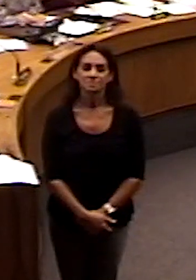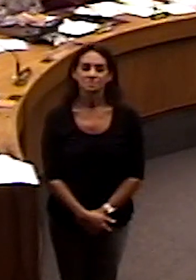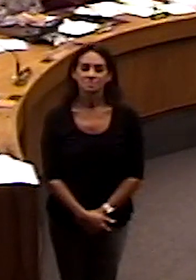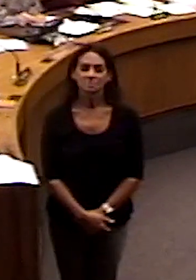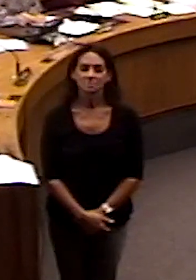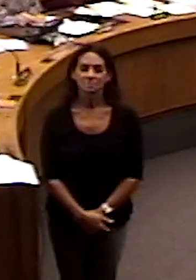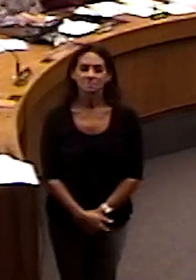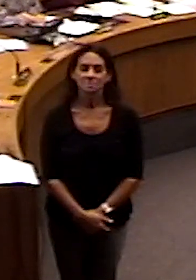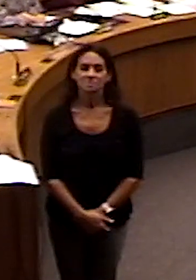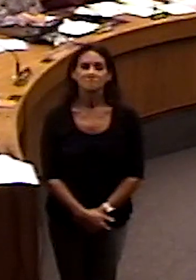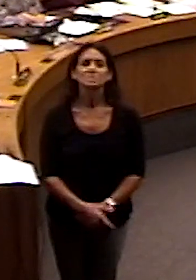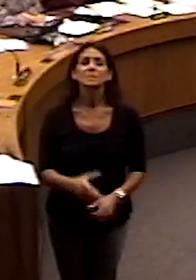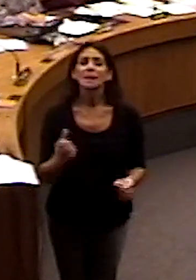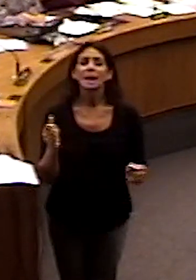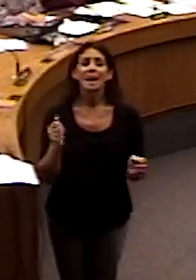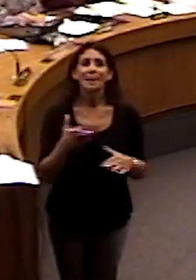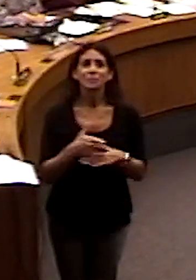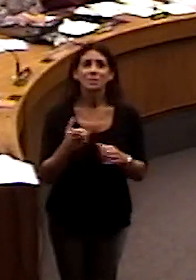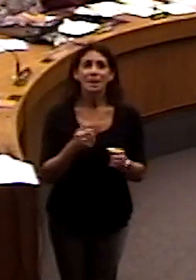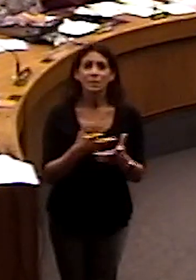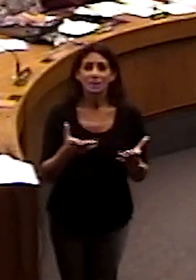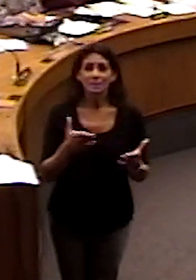After all the good stuff that just happened.